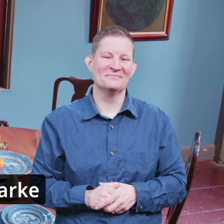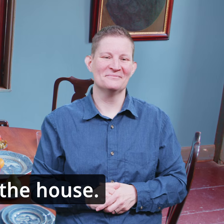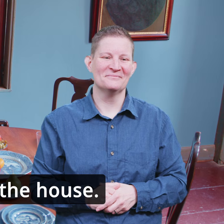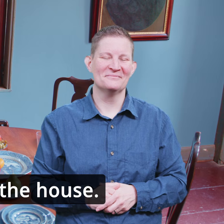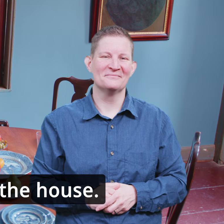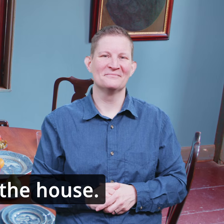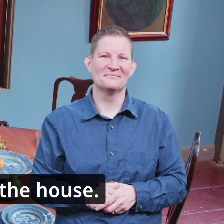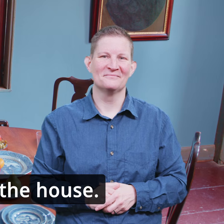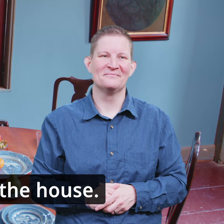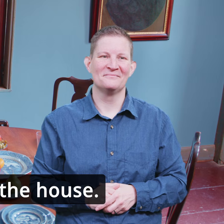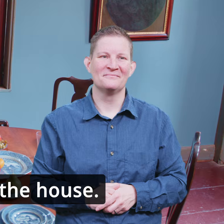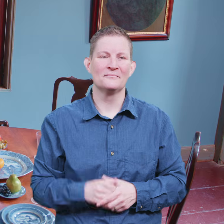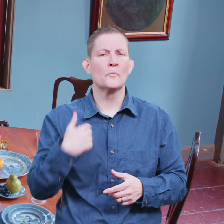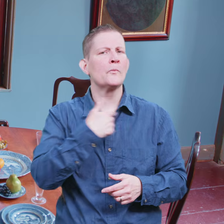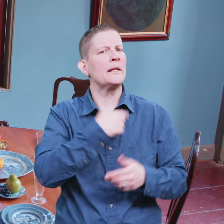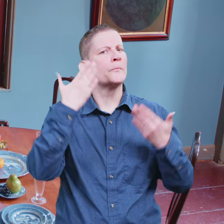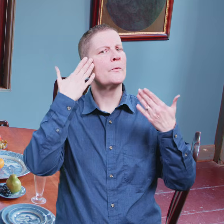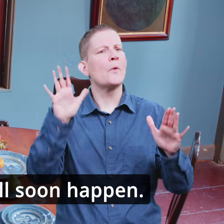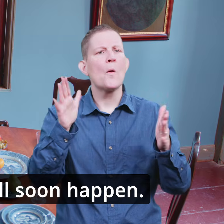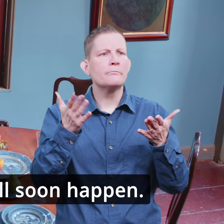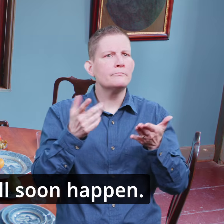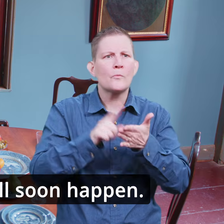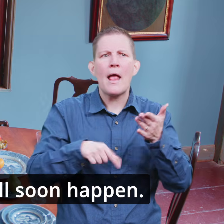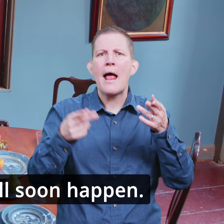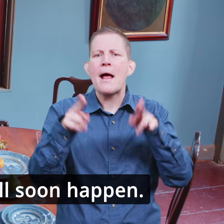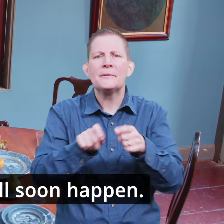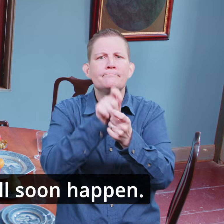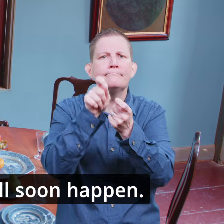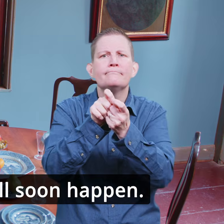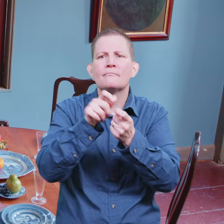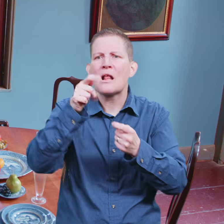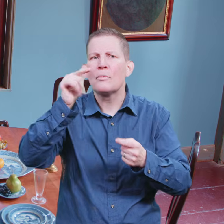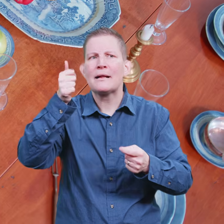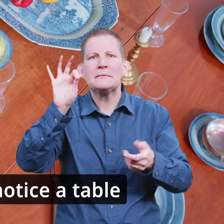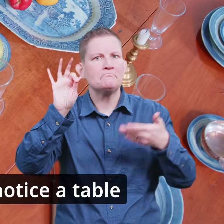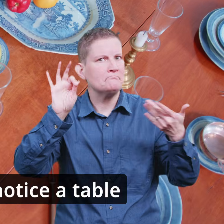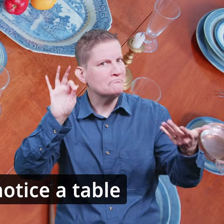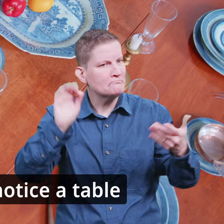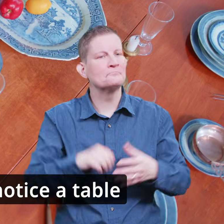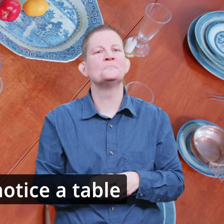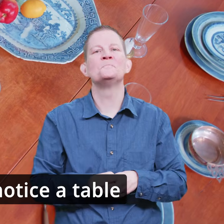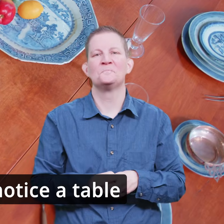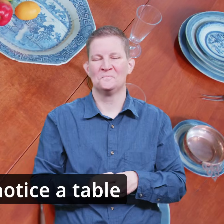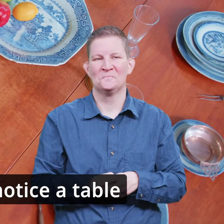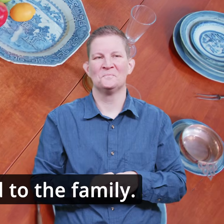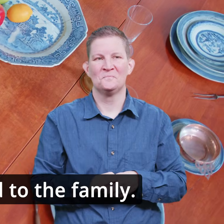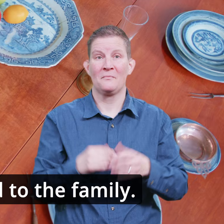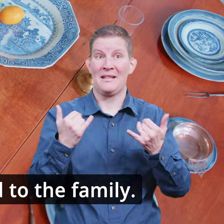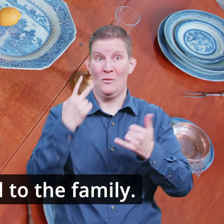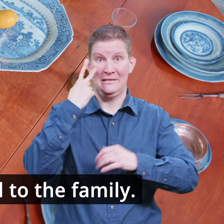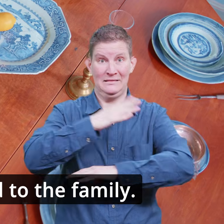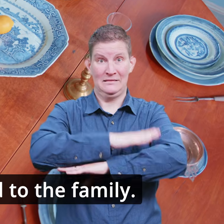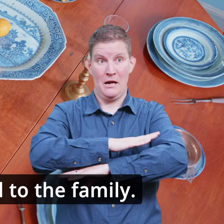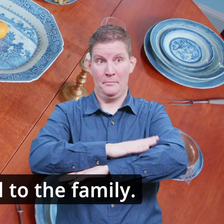9 Clark children who were in the house. They do not know what will soon happen. As we leave this room, notice a table,